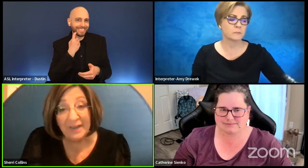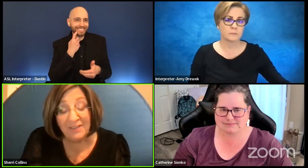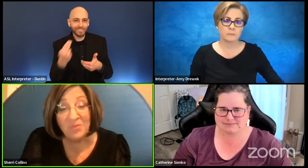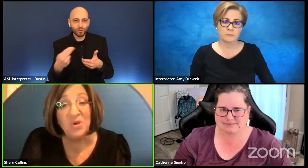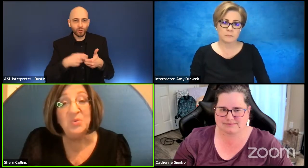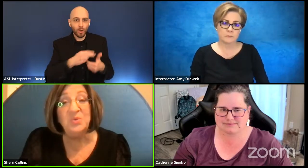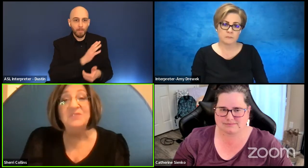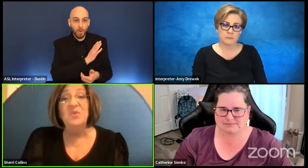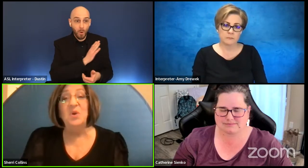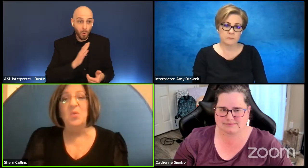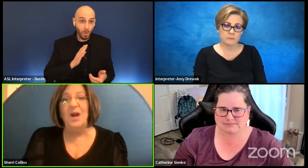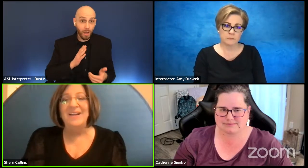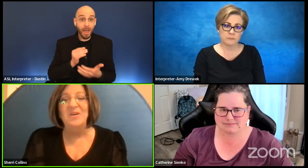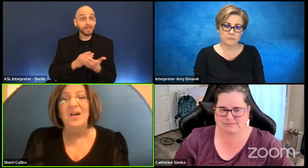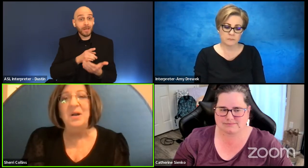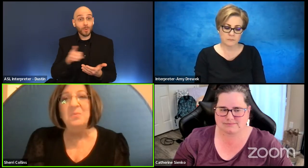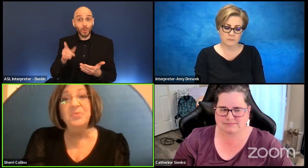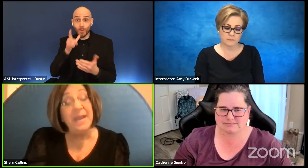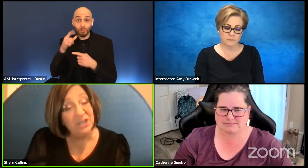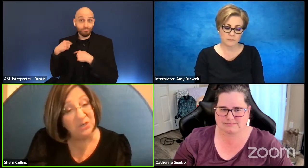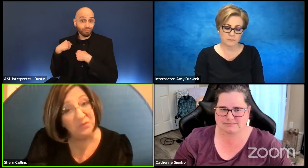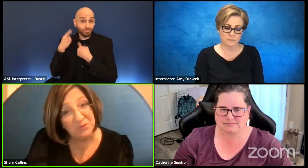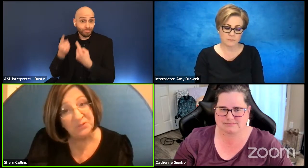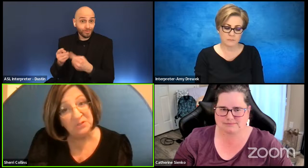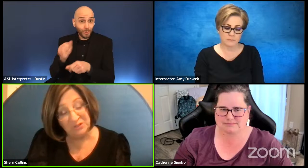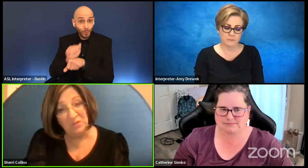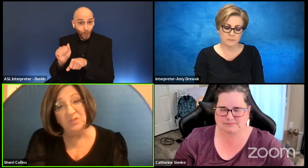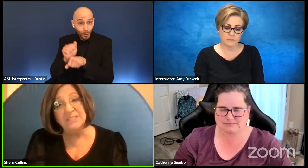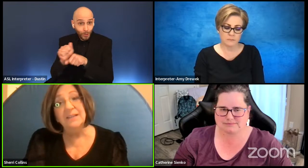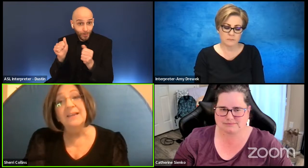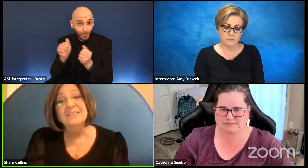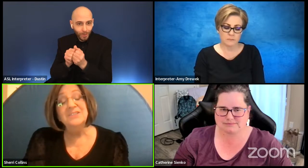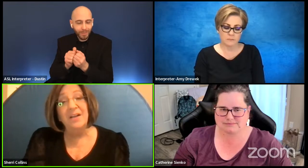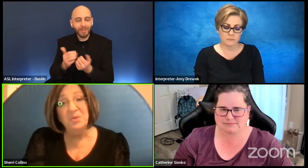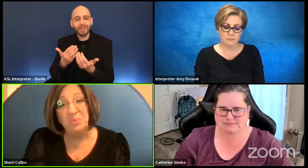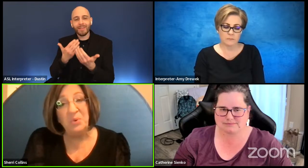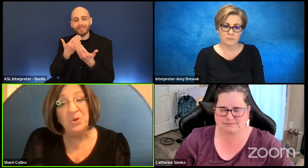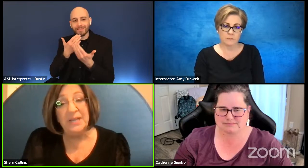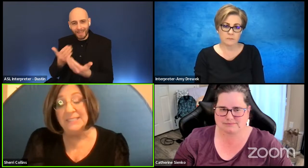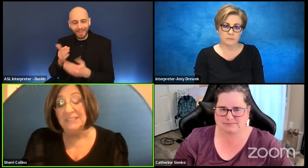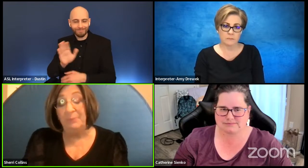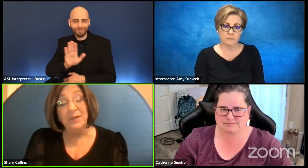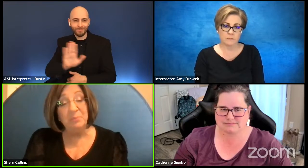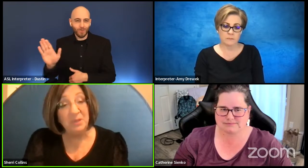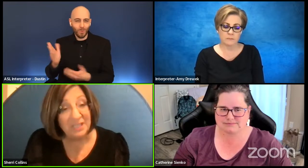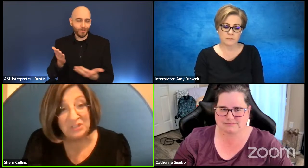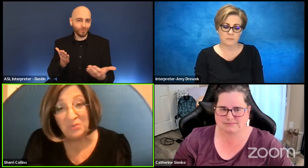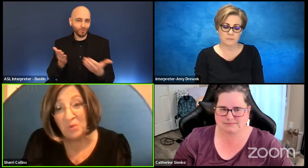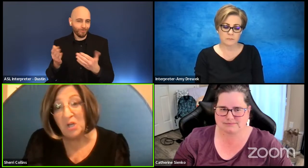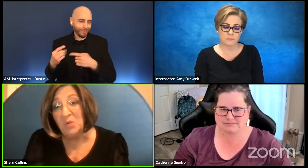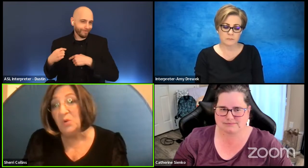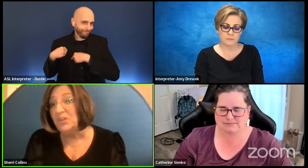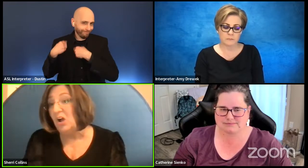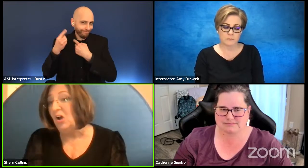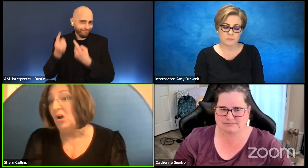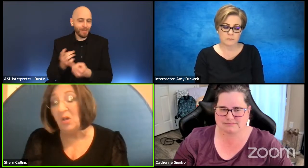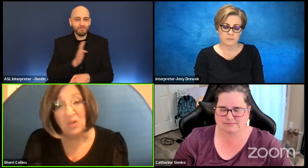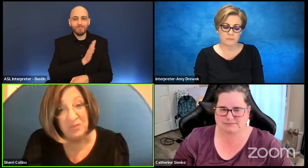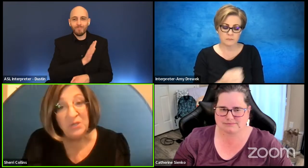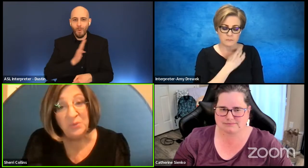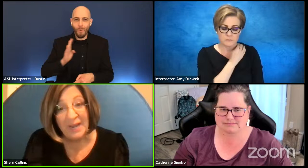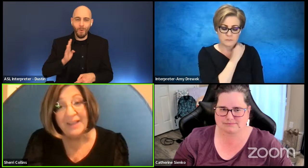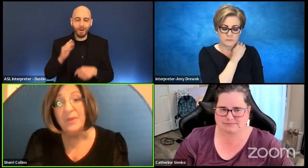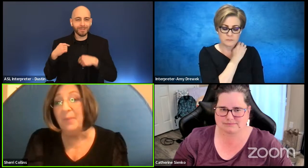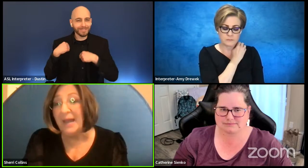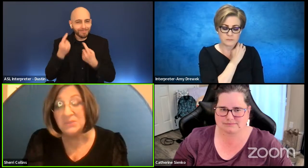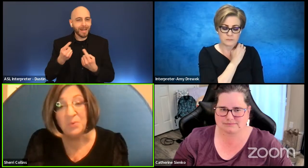those who I have worked with for a while, thank you for your service on the board. And it's been a pleasure working with all